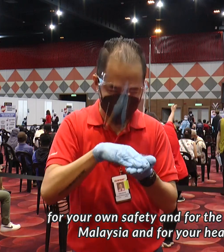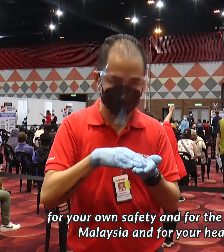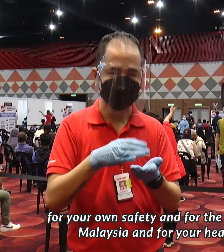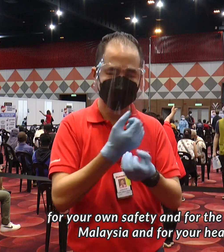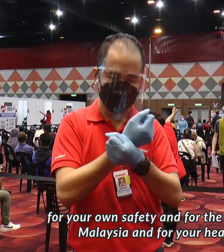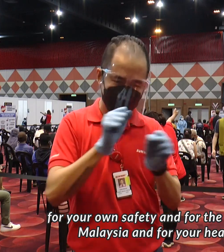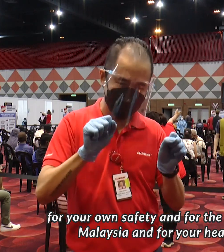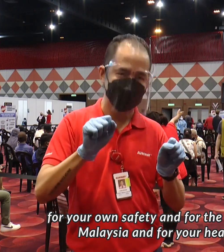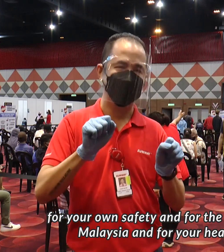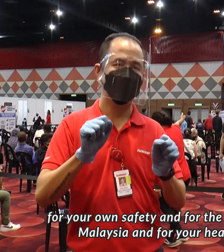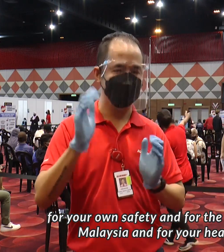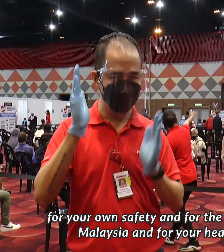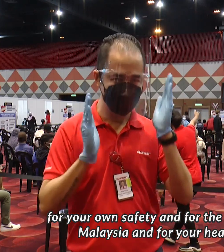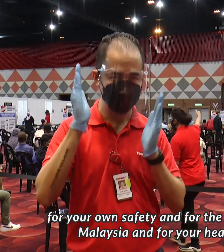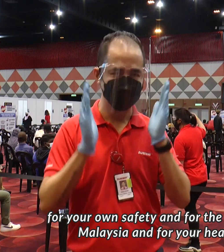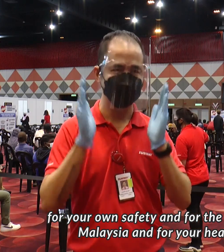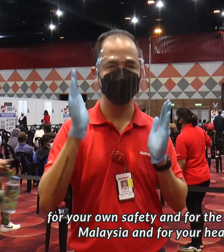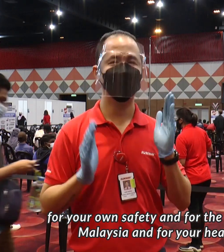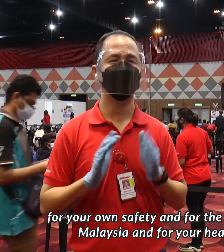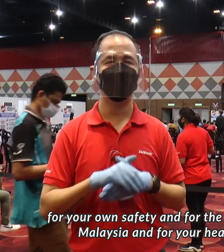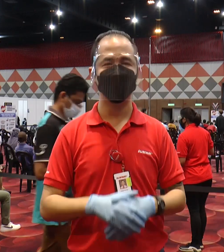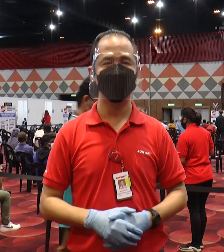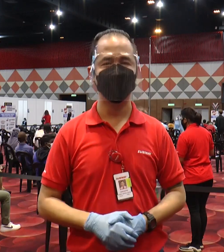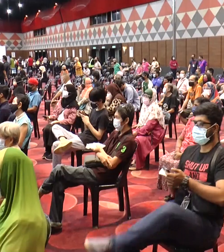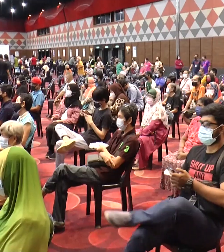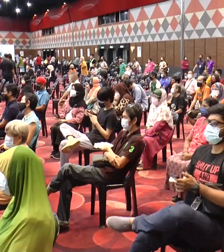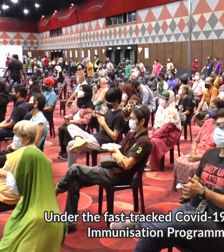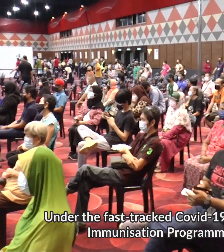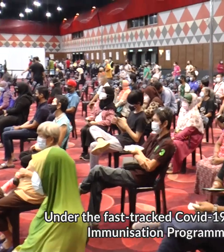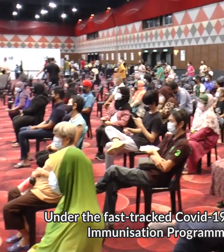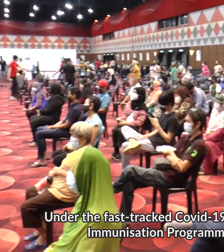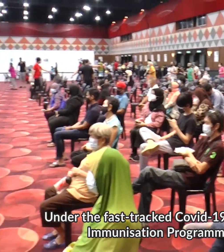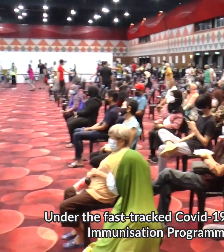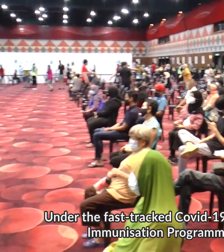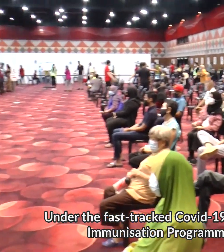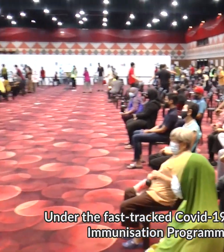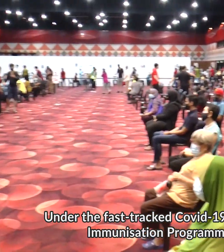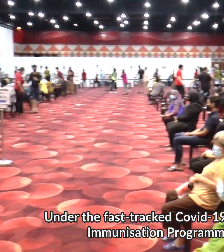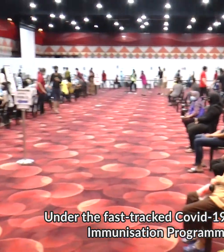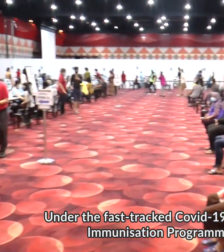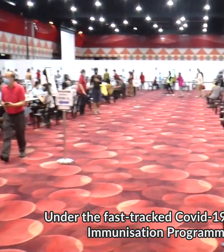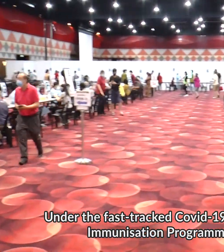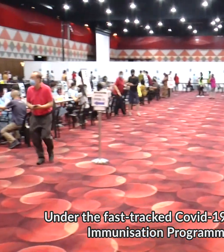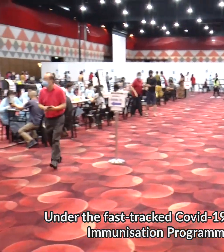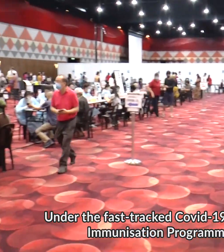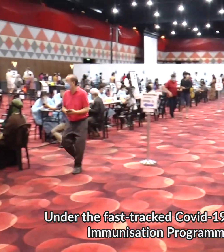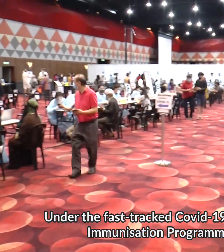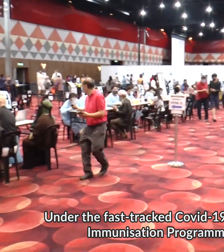own safety, for the safety of Malaysia and for your health. Under the fast-track COVID-19 national immunisation programme,